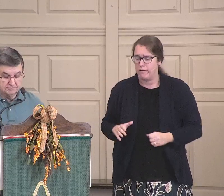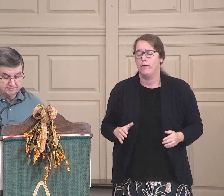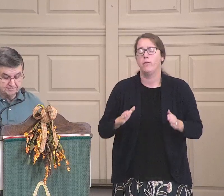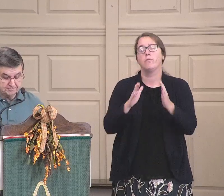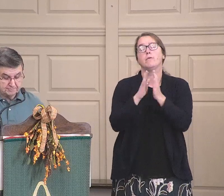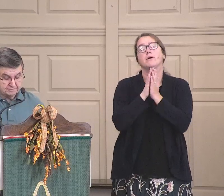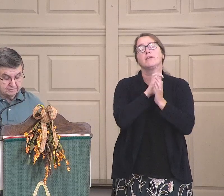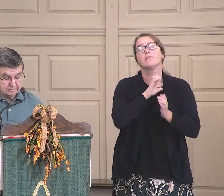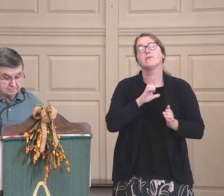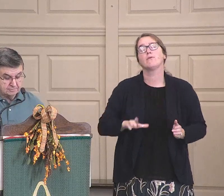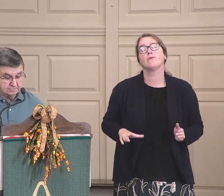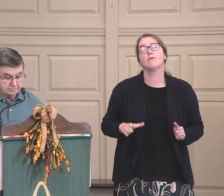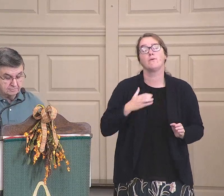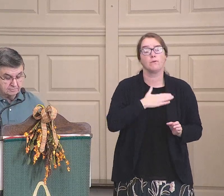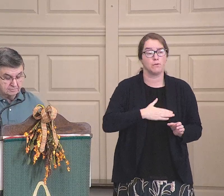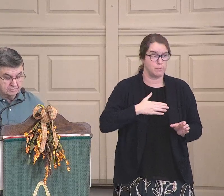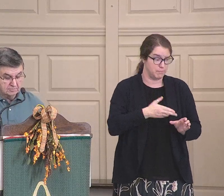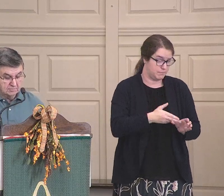Lord.